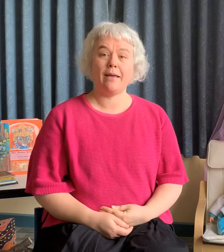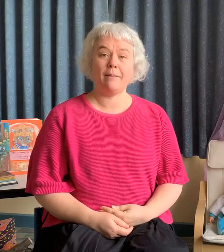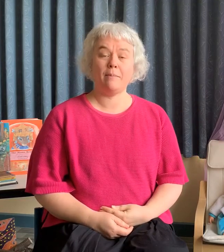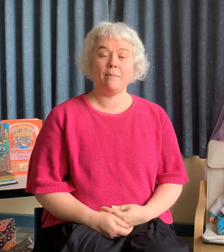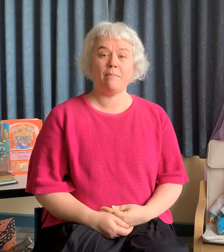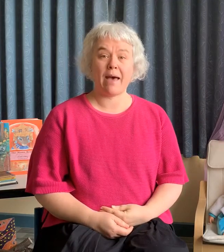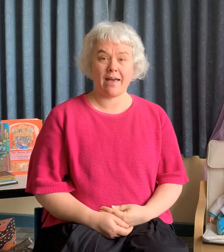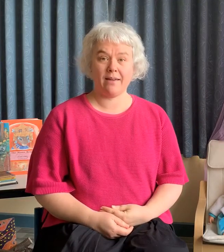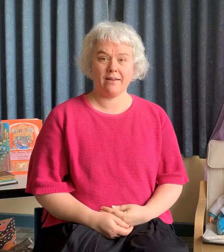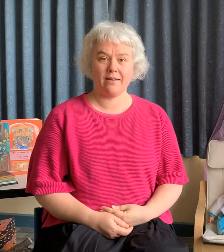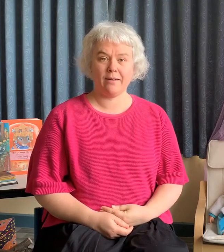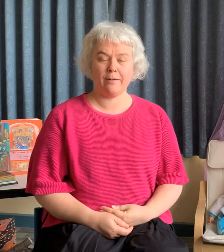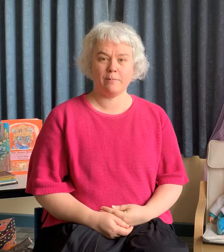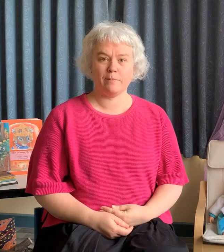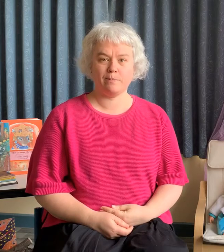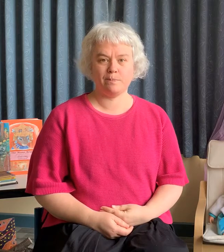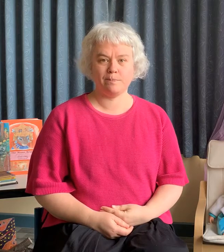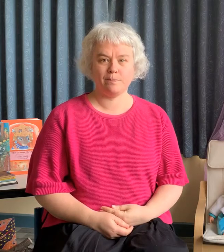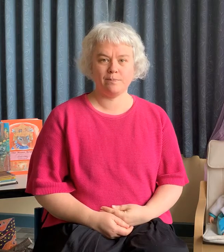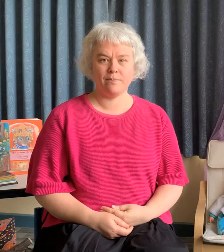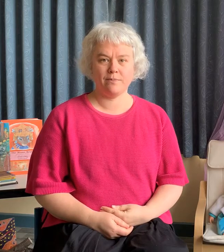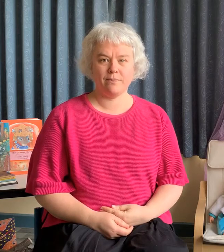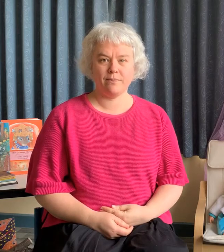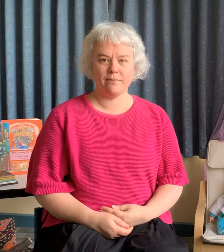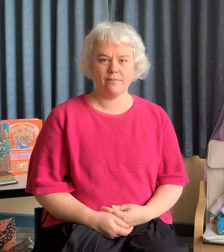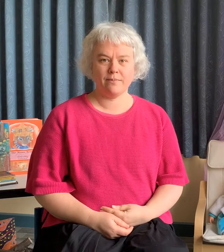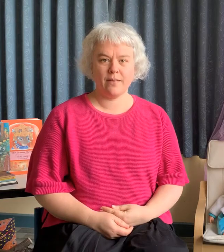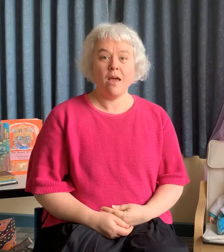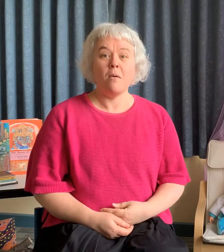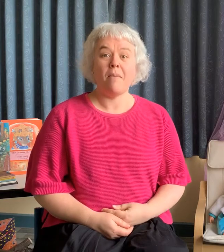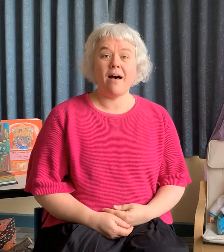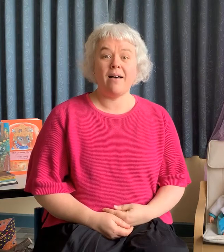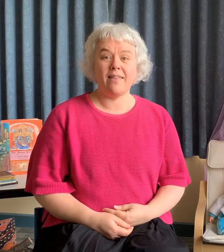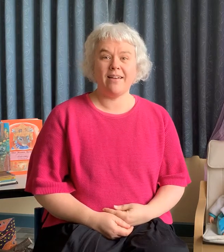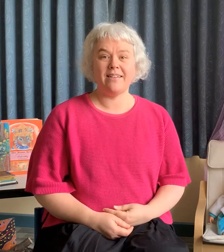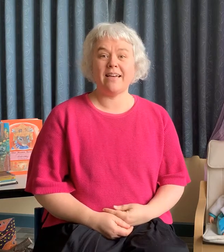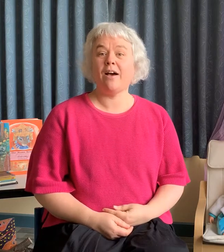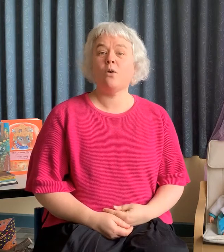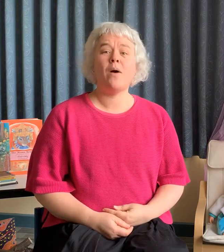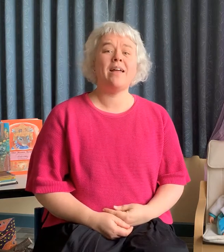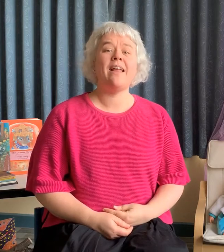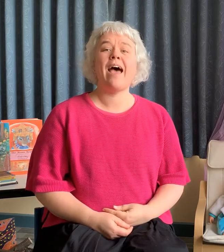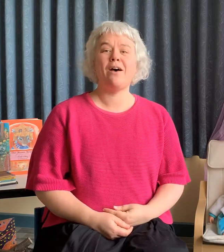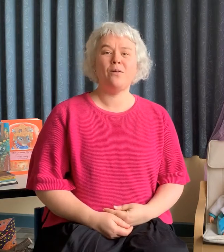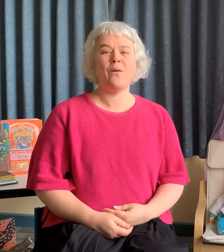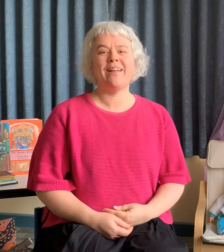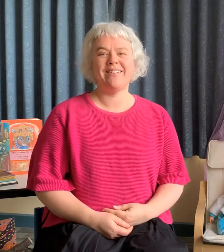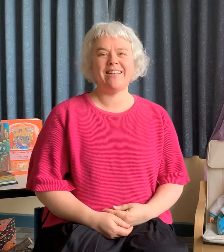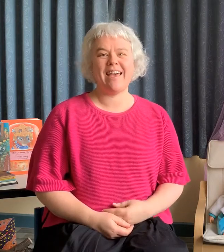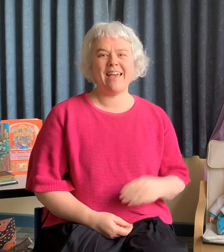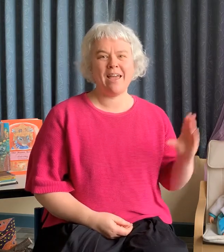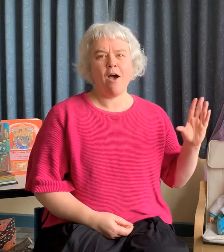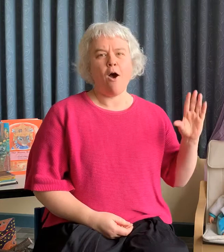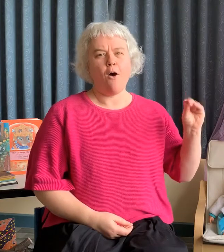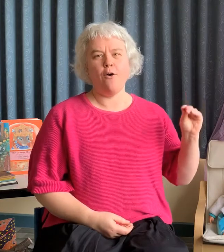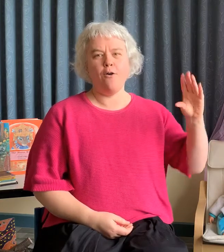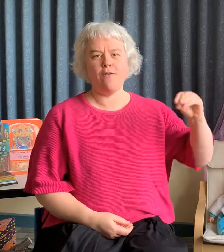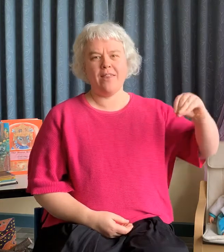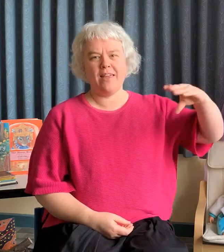back Mother duck went out one day Over the